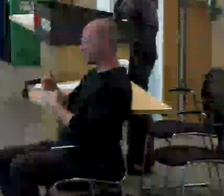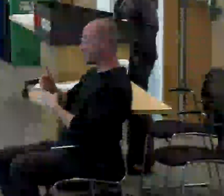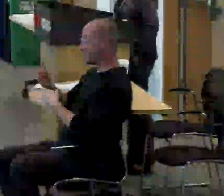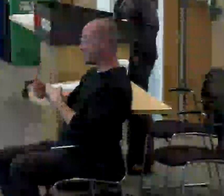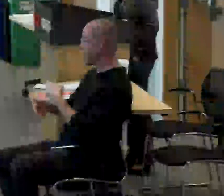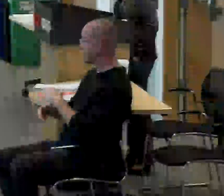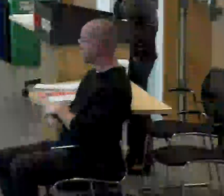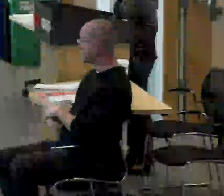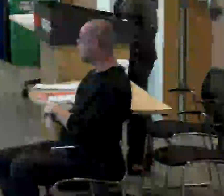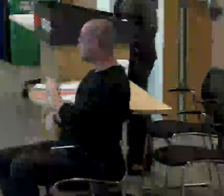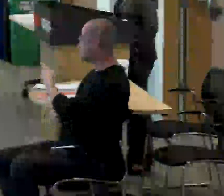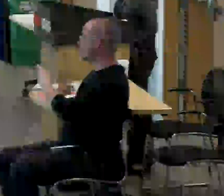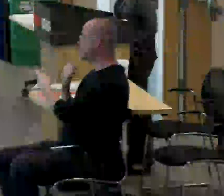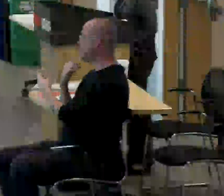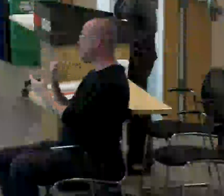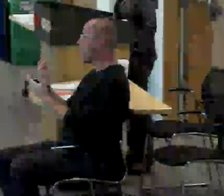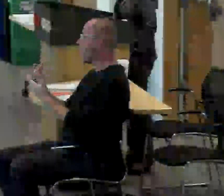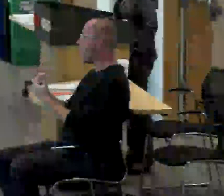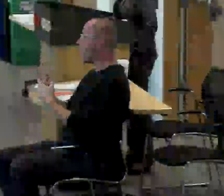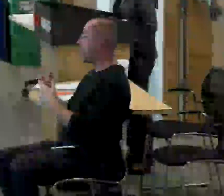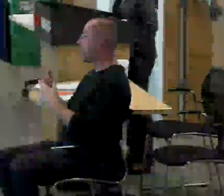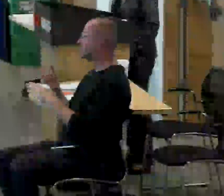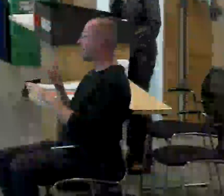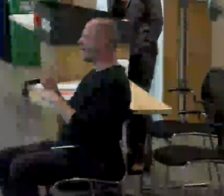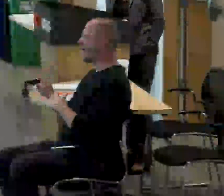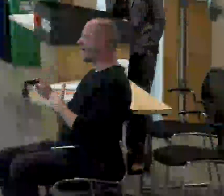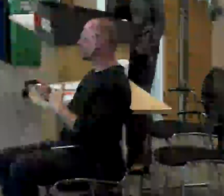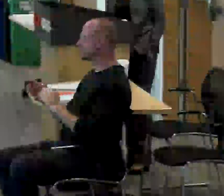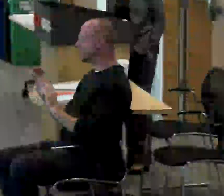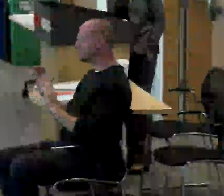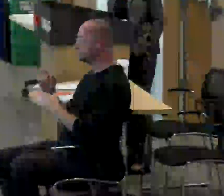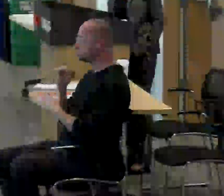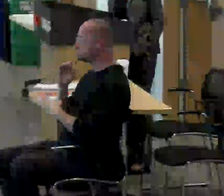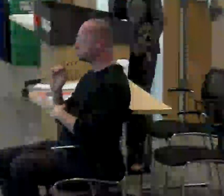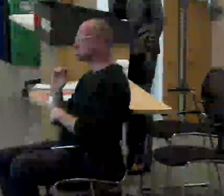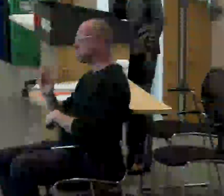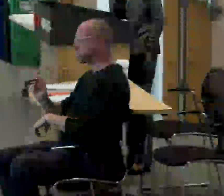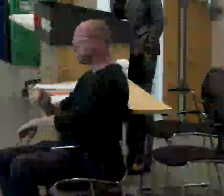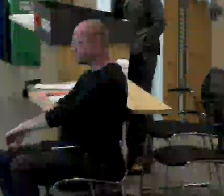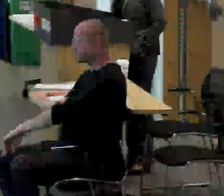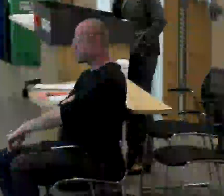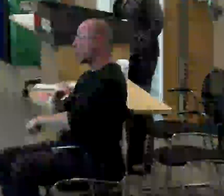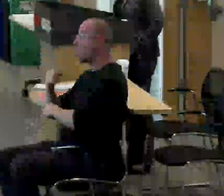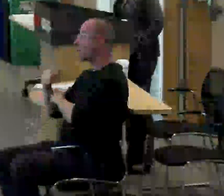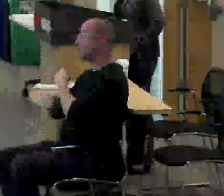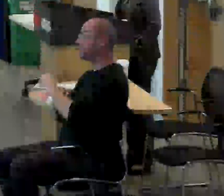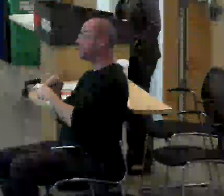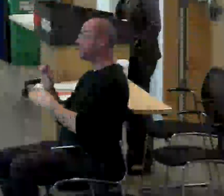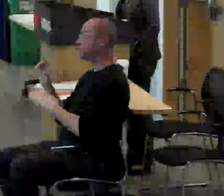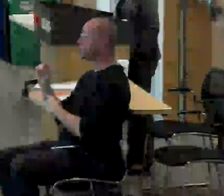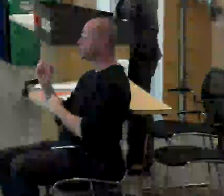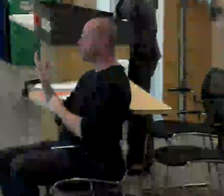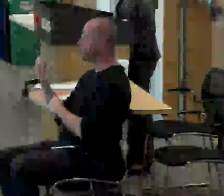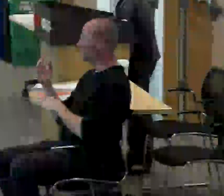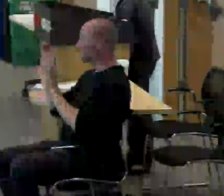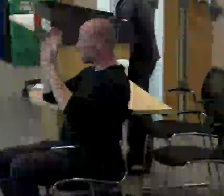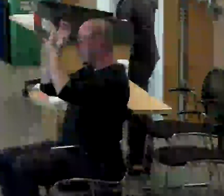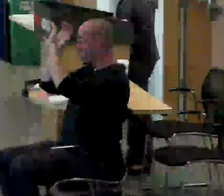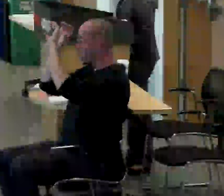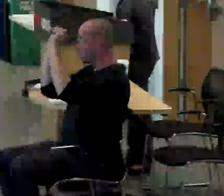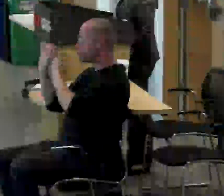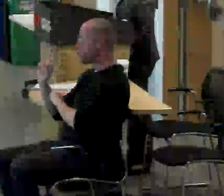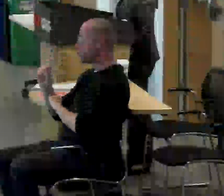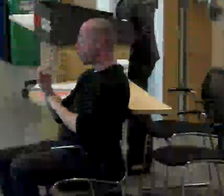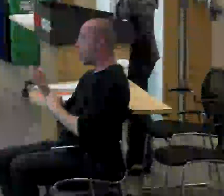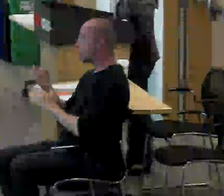present? Till after I'm done? Perfect. Okay. So in 2014, President Obama signed the ABLE